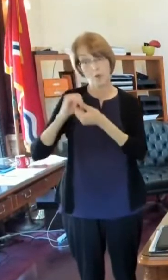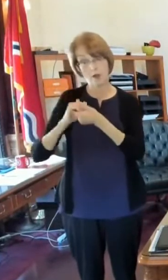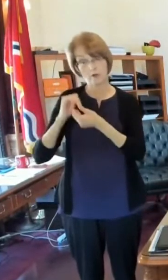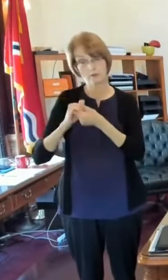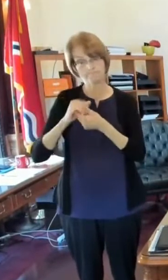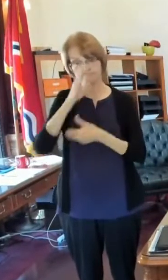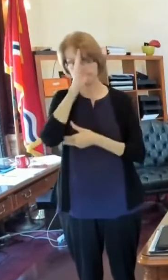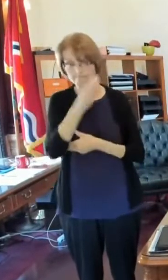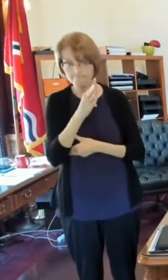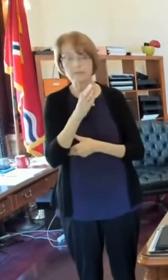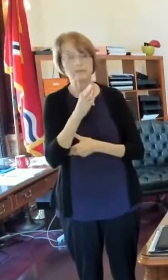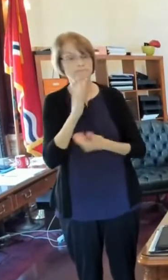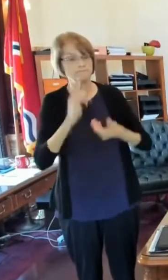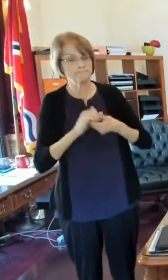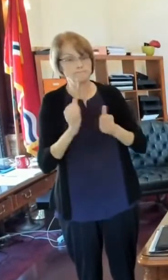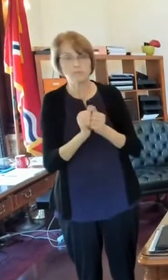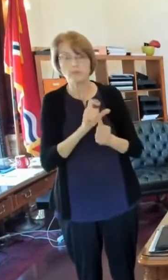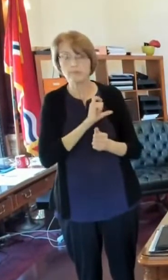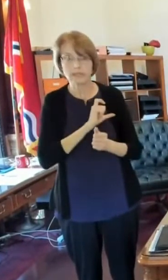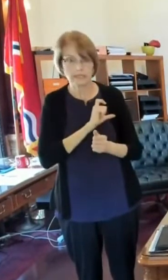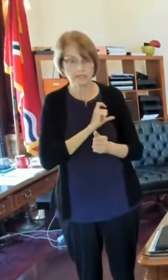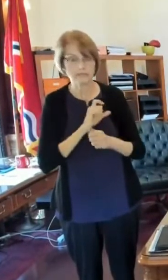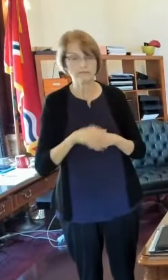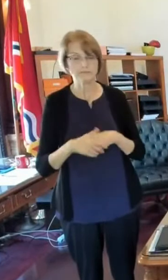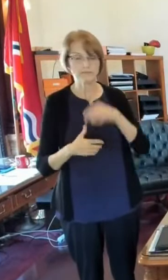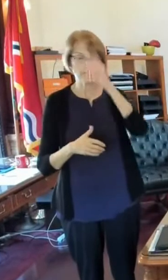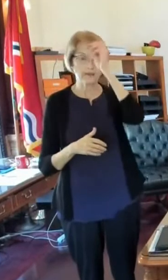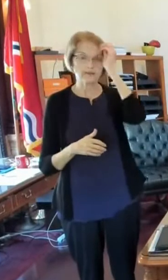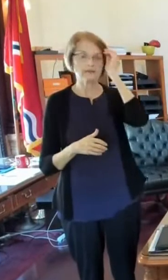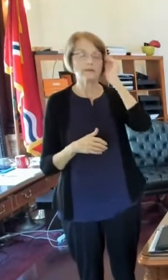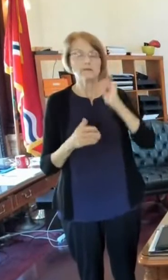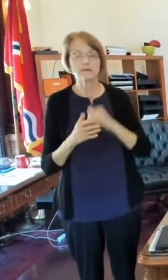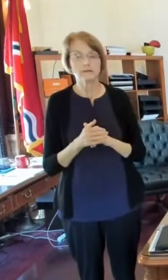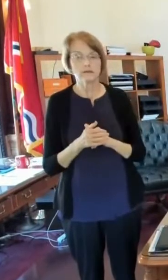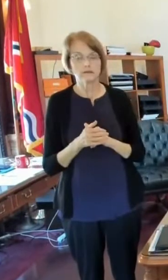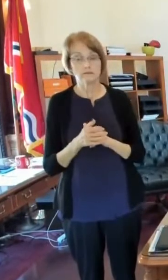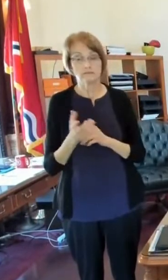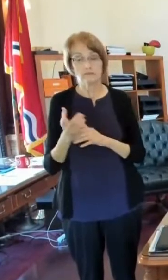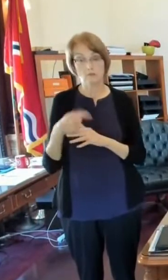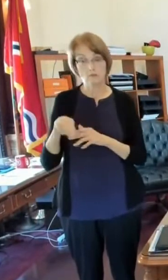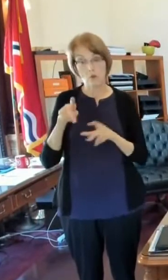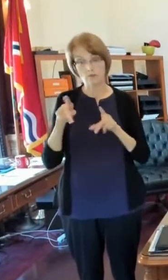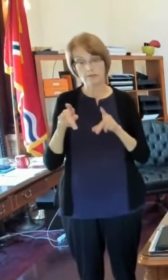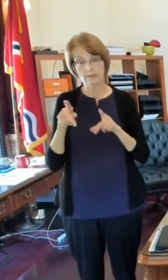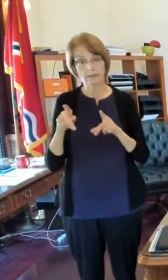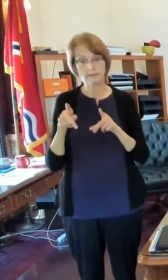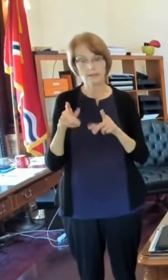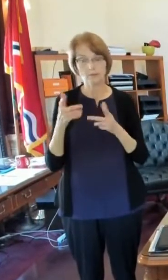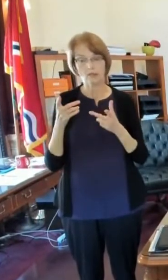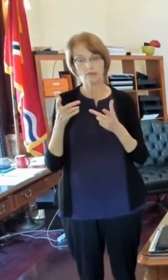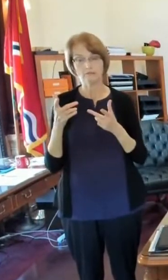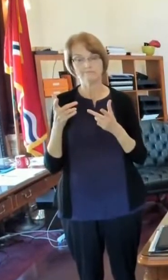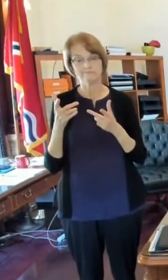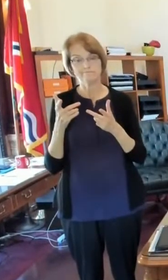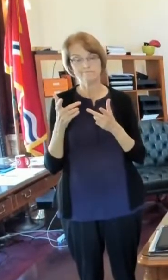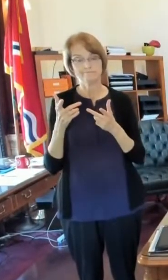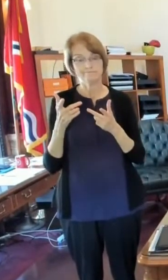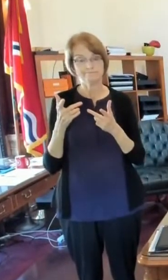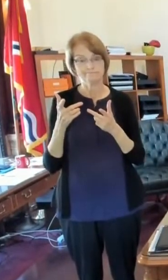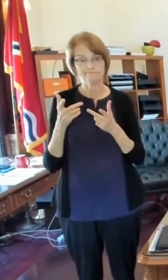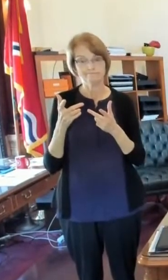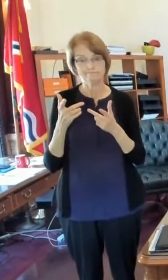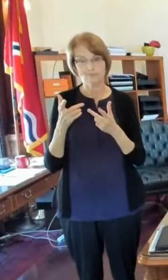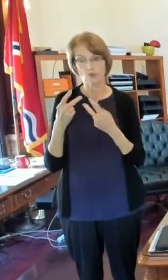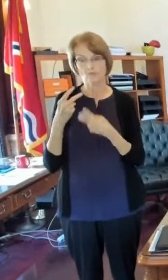department. The families of the individuals, the families and the friends of the individuals who have